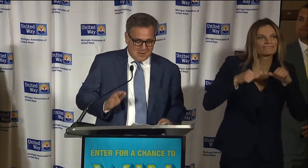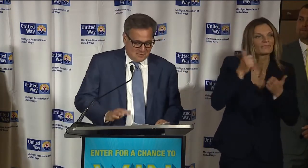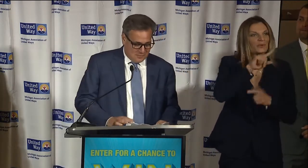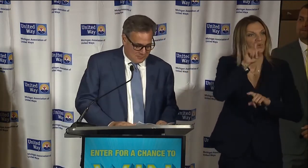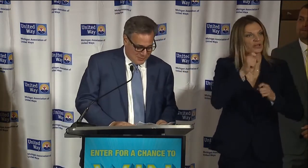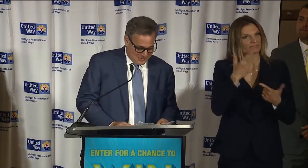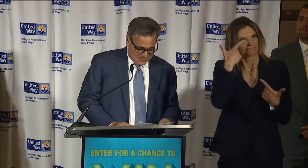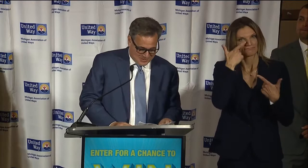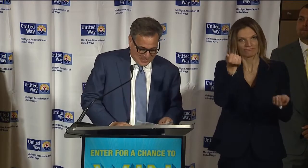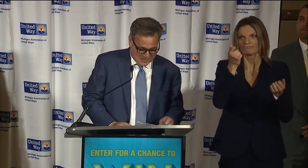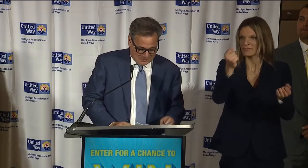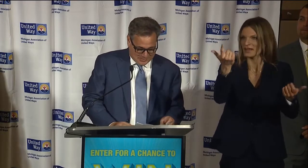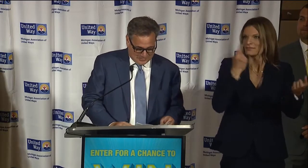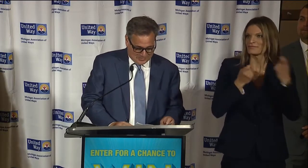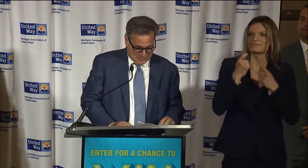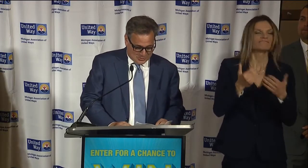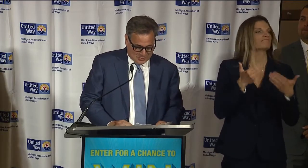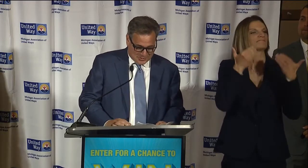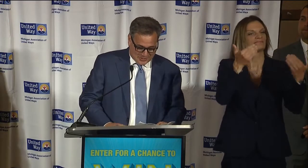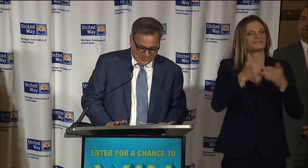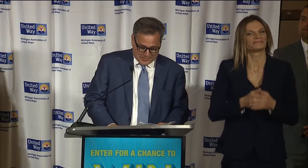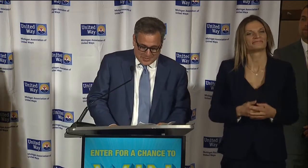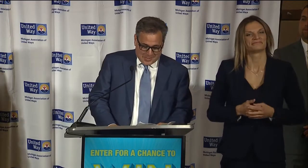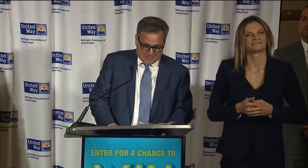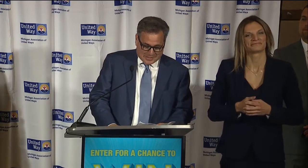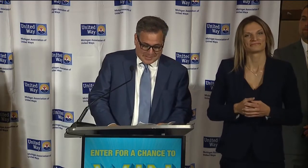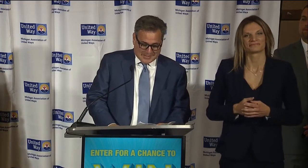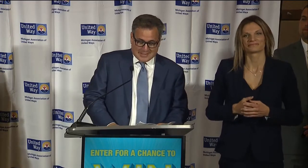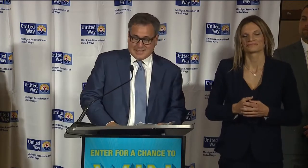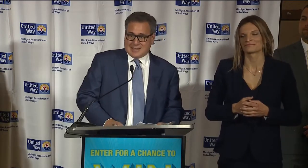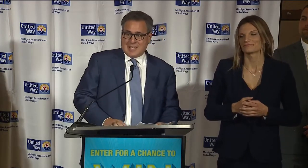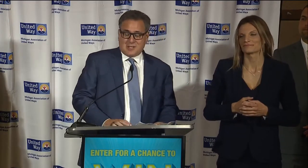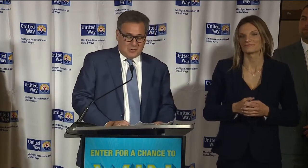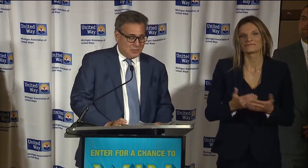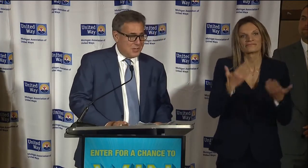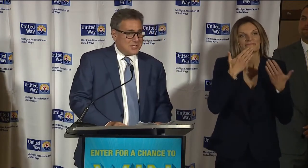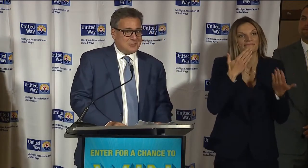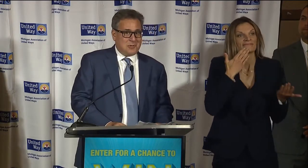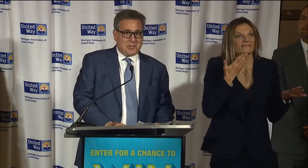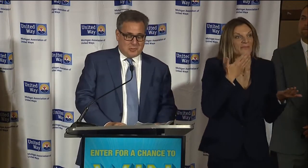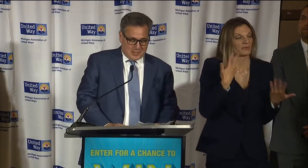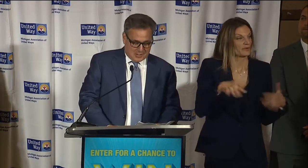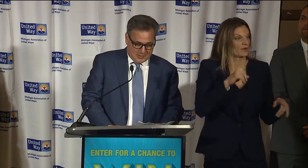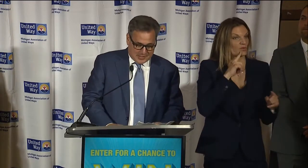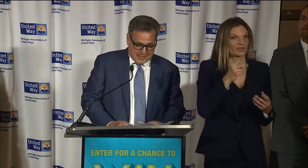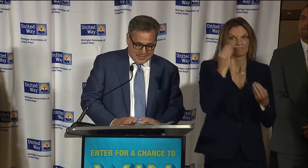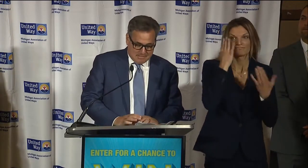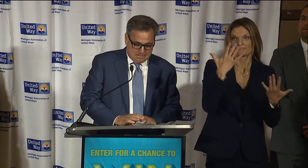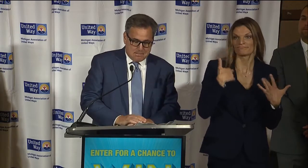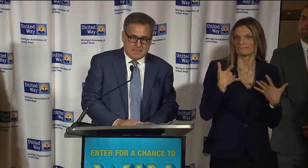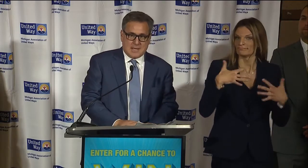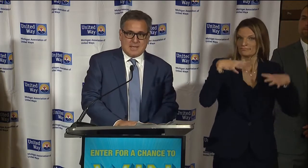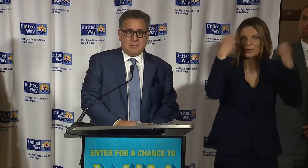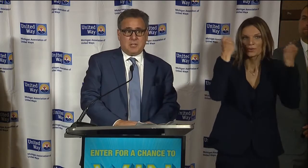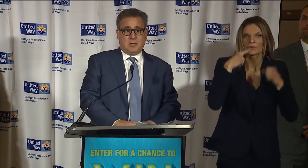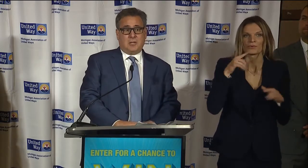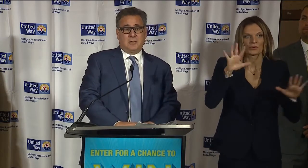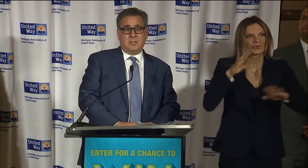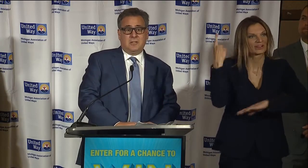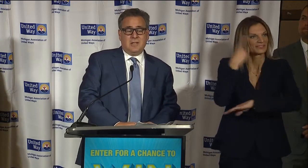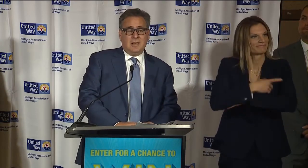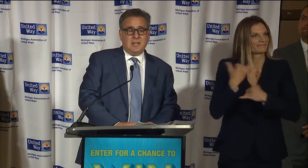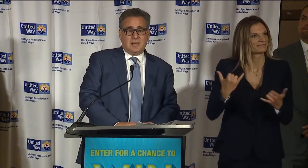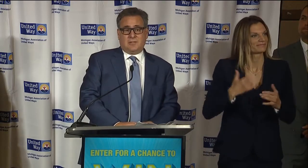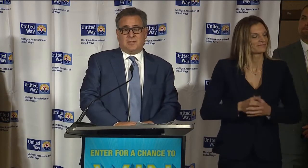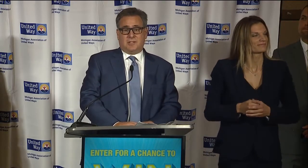providers, feel free to stand up and show who you are. But thank you, everyone. This is really, really a great day. And I'm going to talk